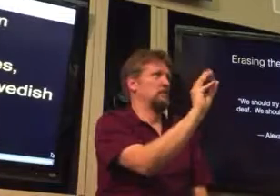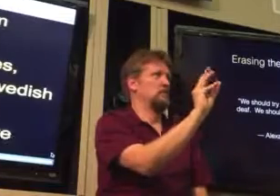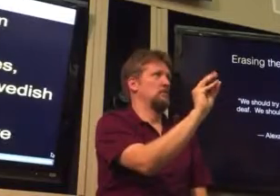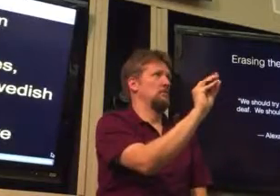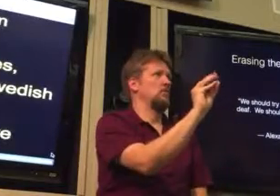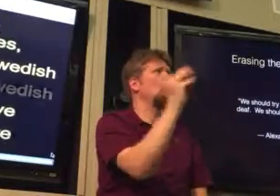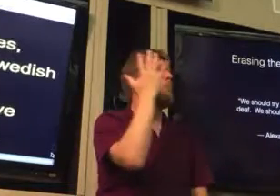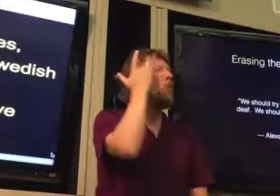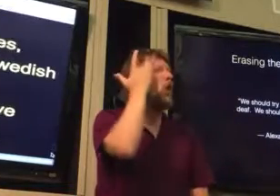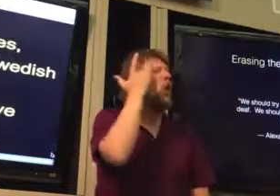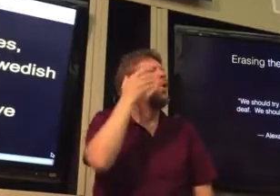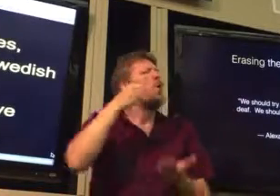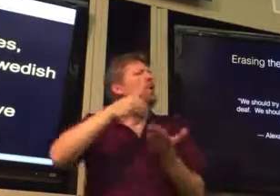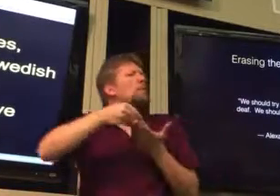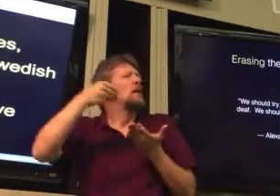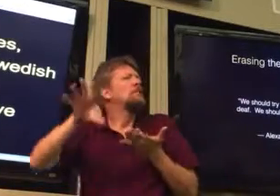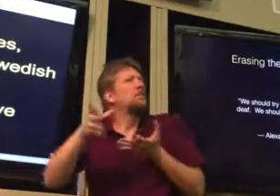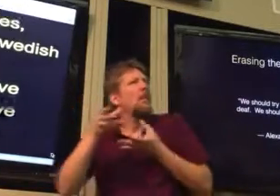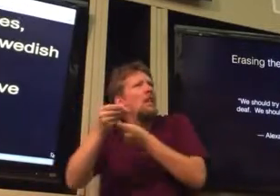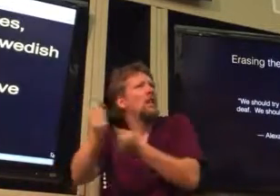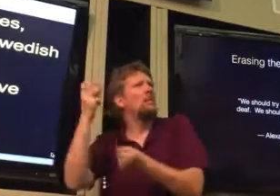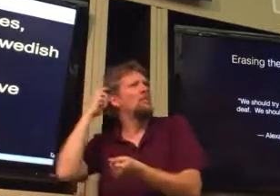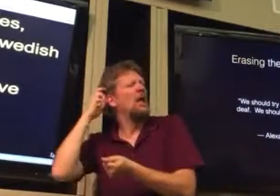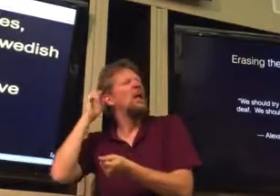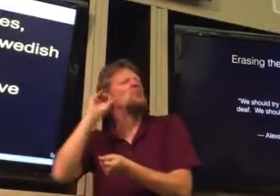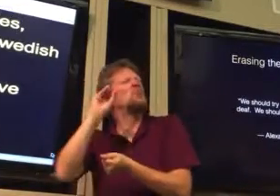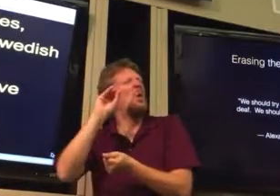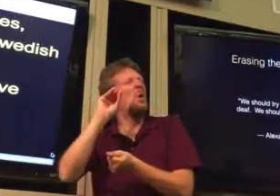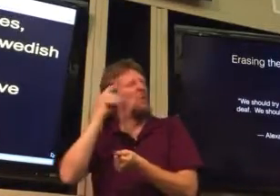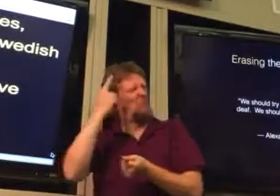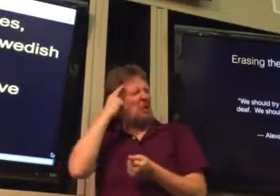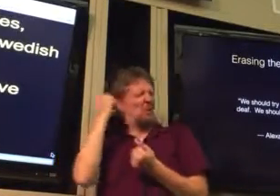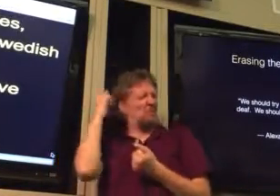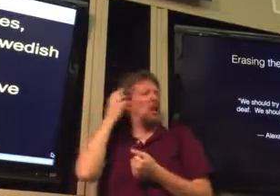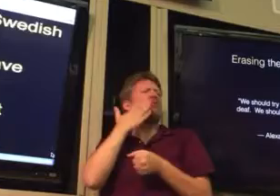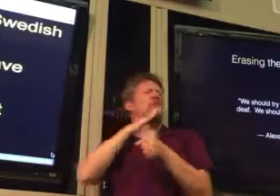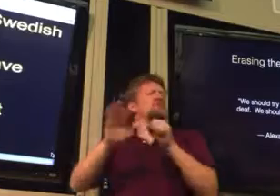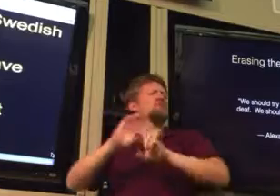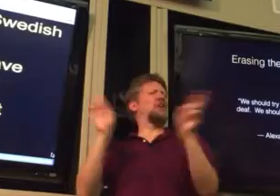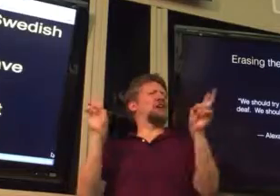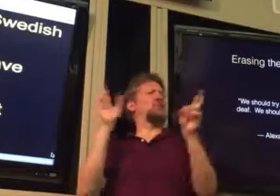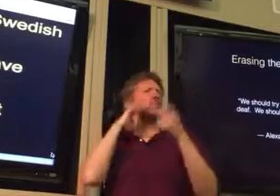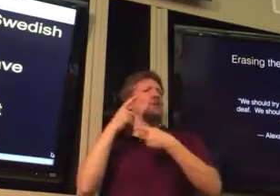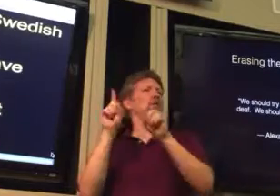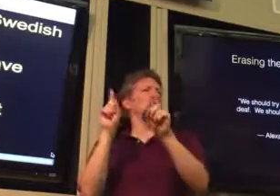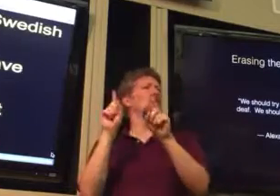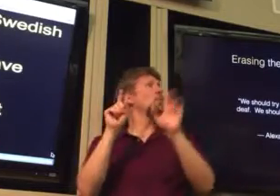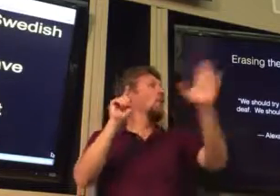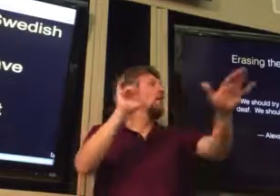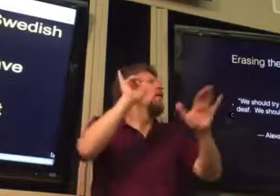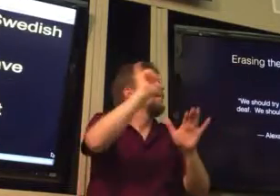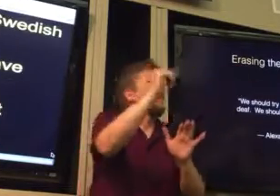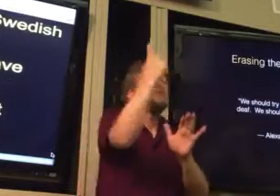was first 600 hours of language instruction, and they convinced them to go down to just